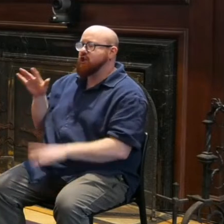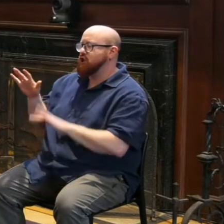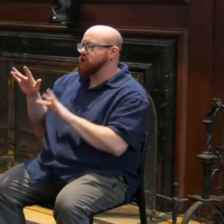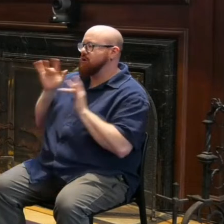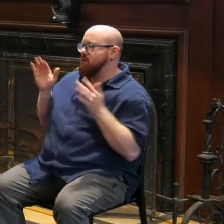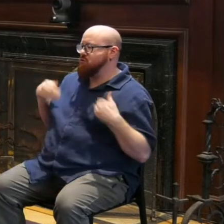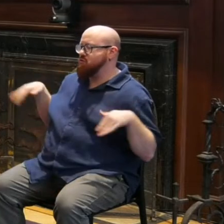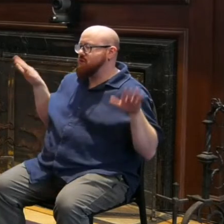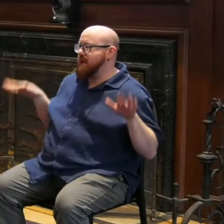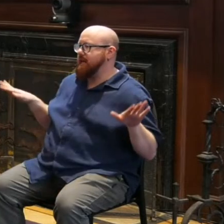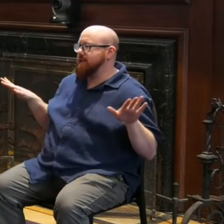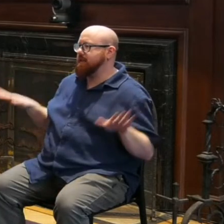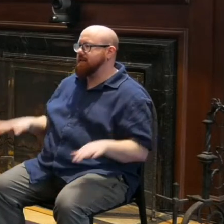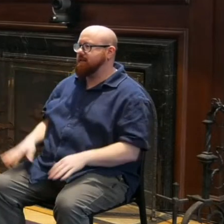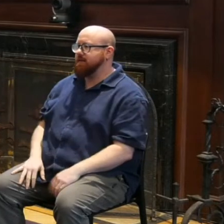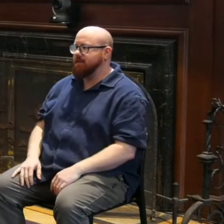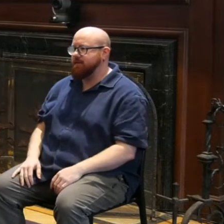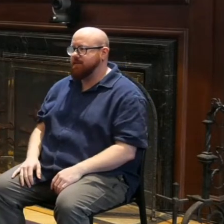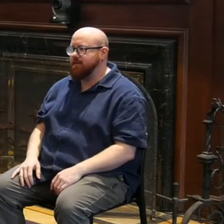wings.